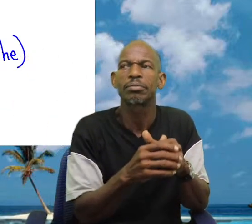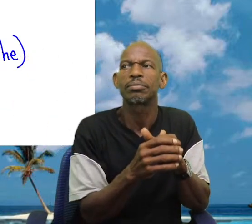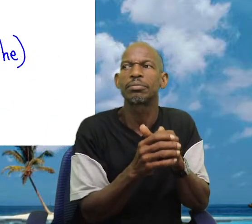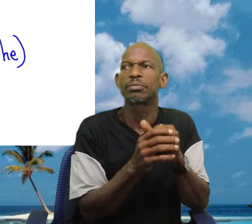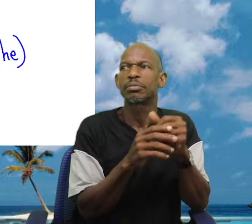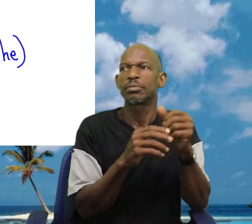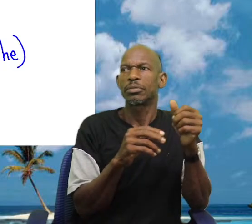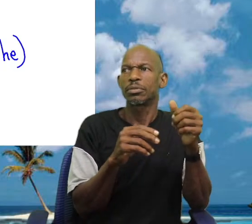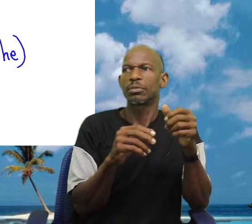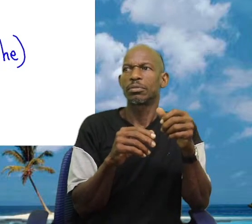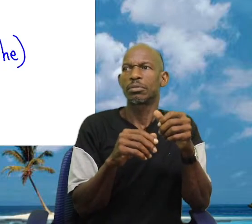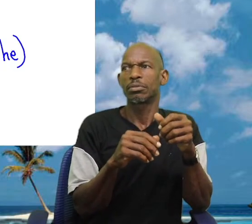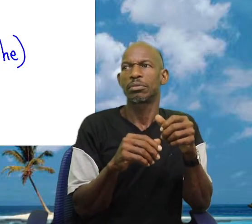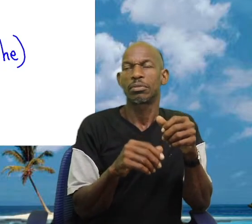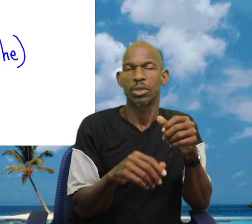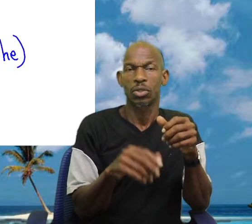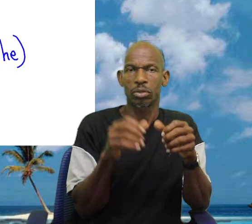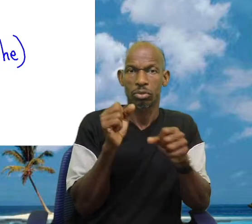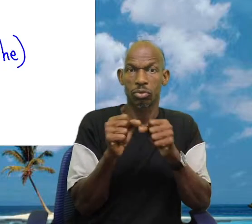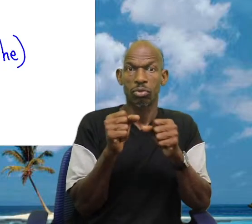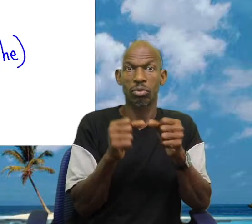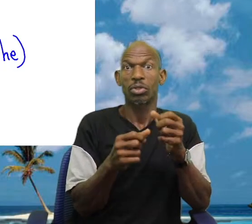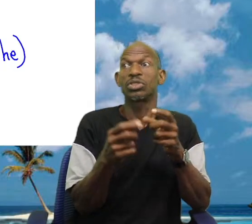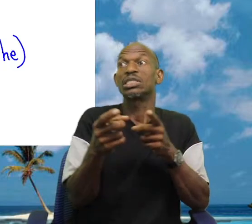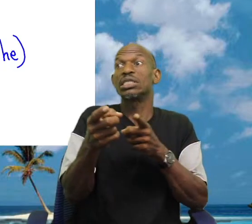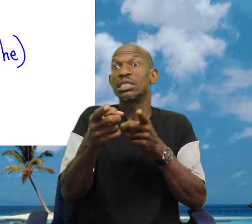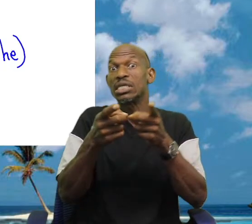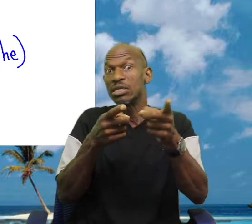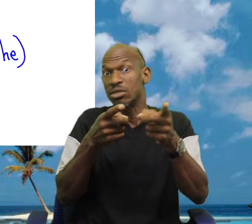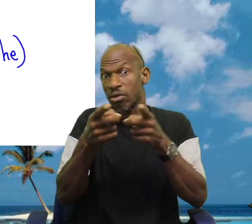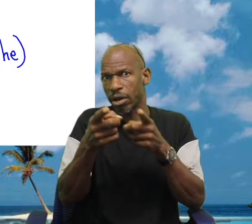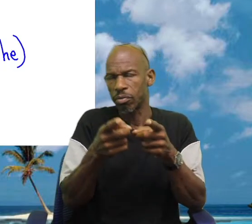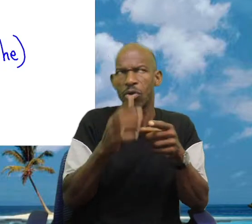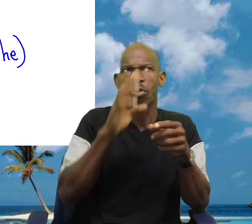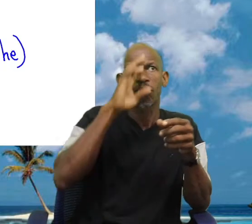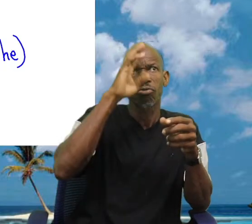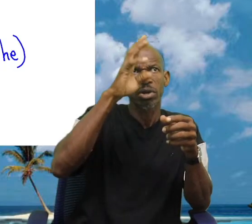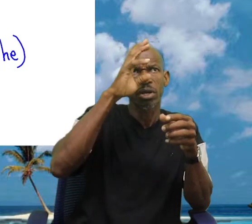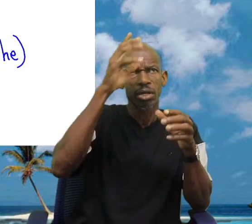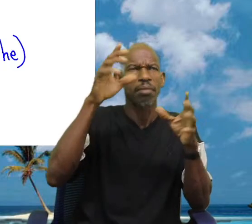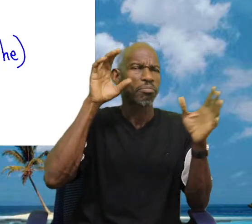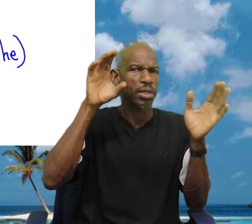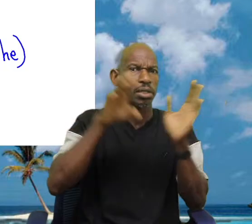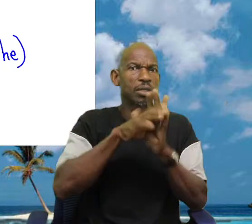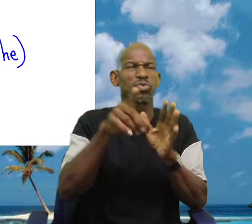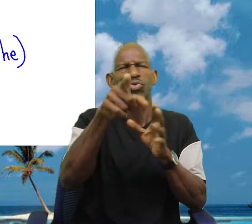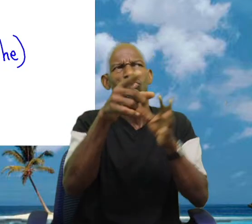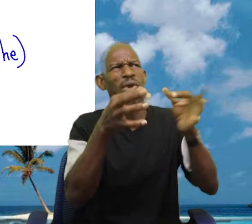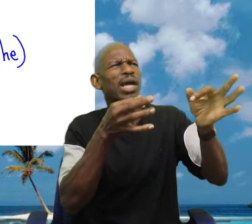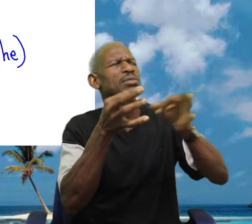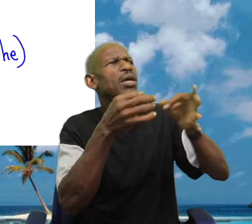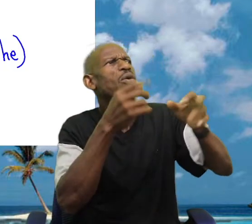DESCRIBE. They describe or create a picture